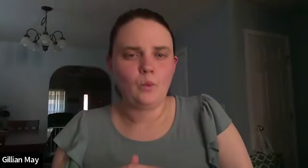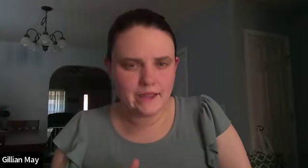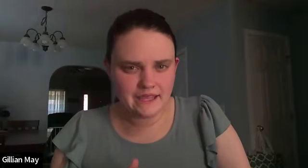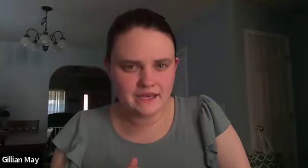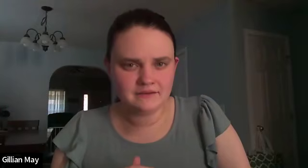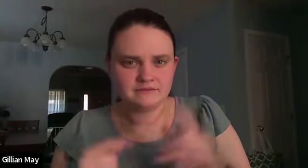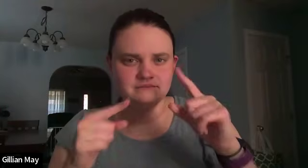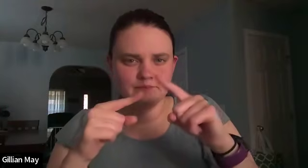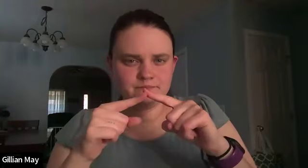When?